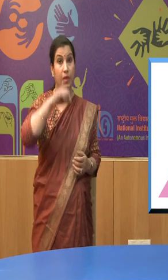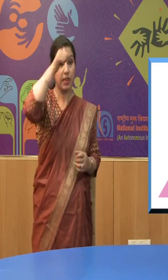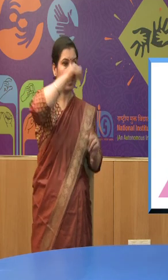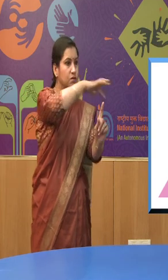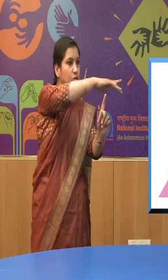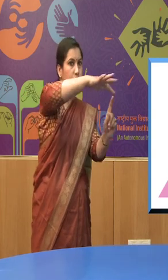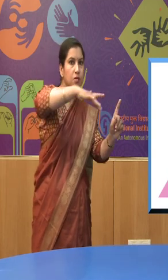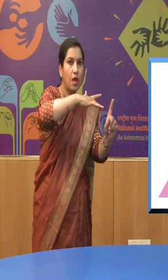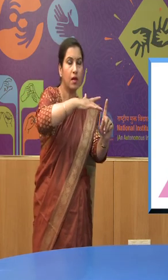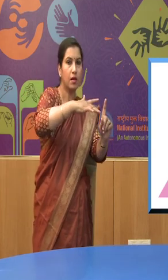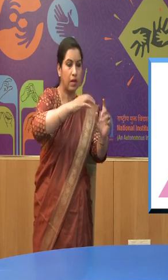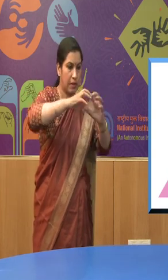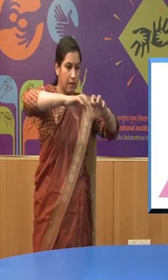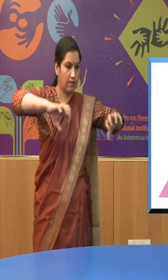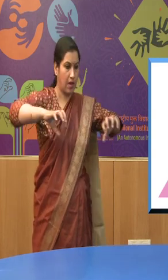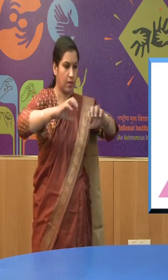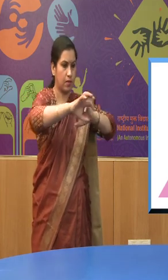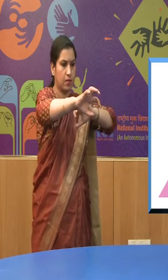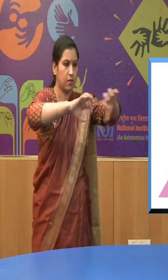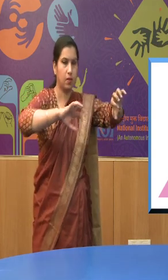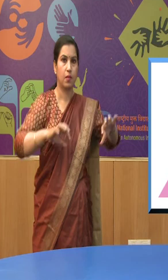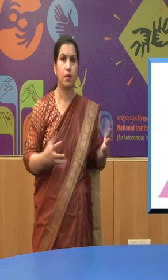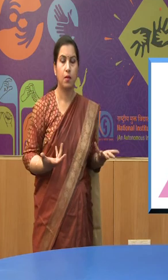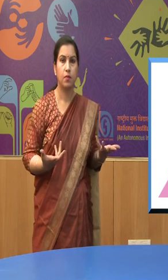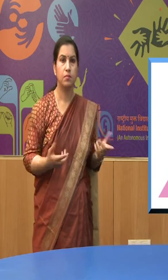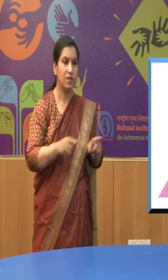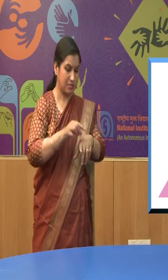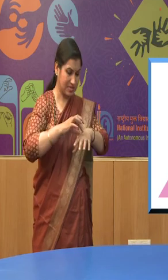Indian society was divided on the basis of color of skin.